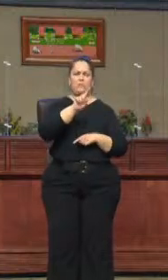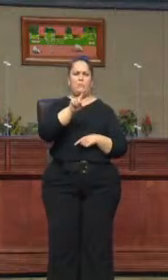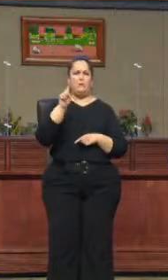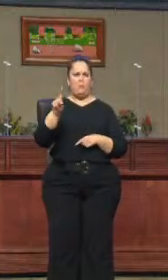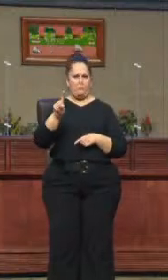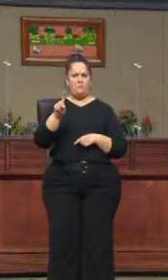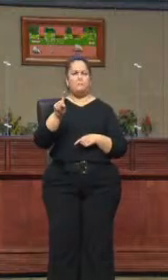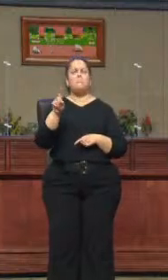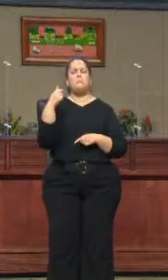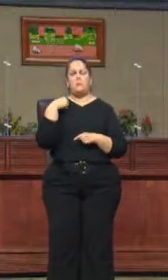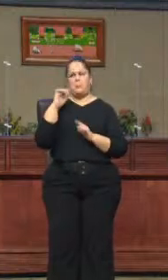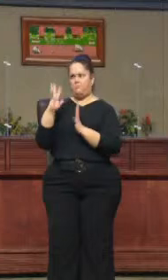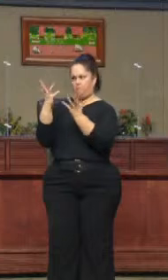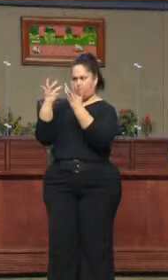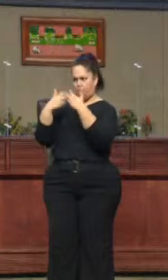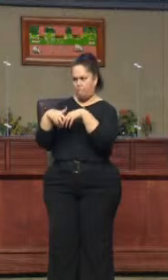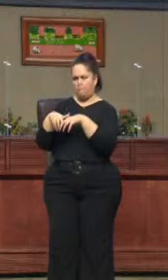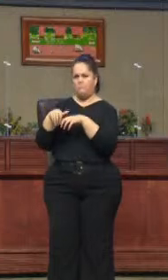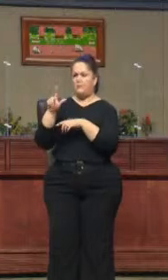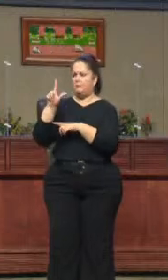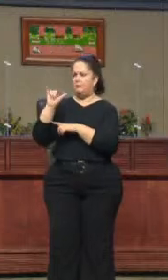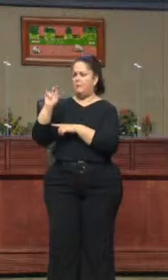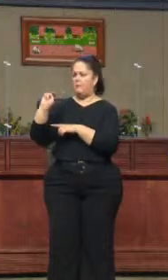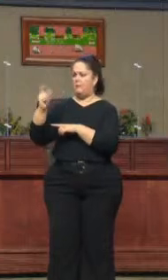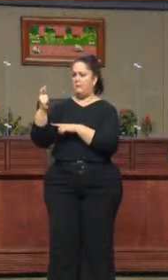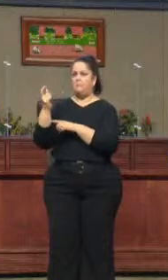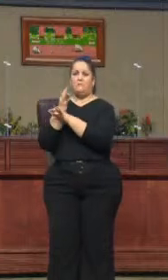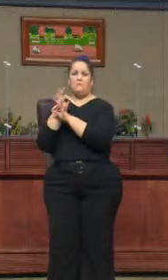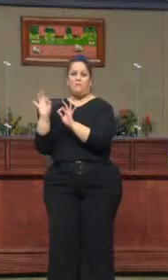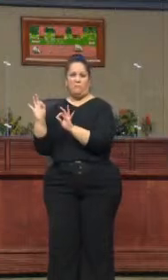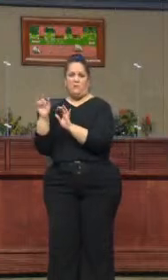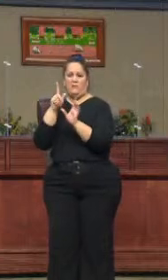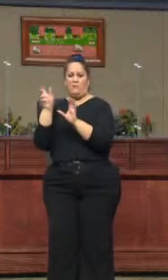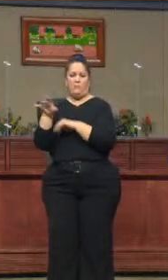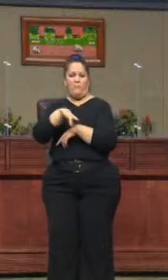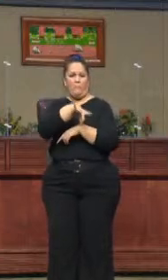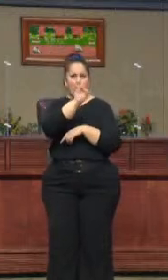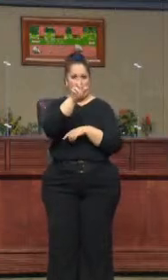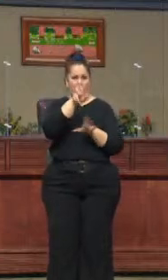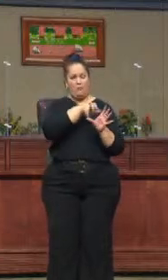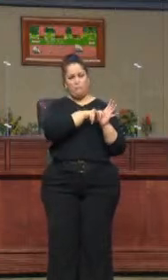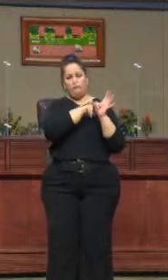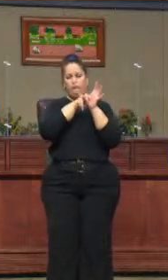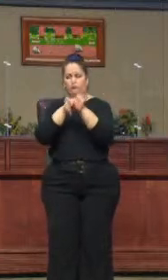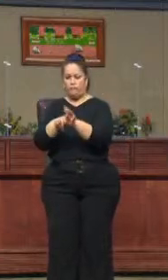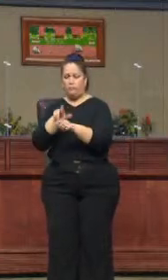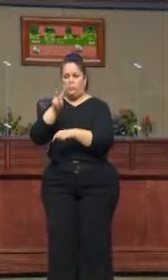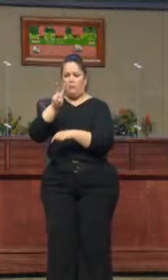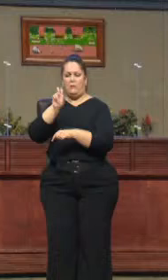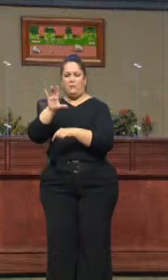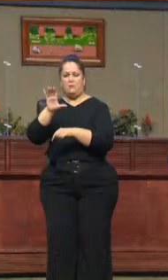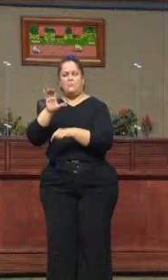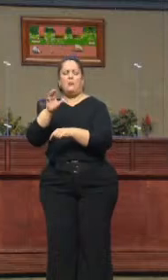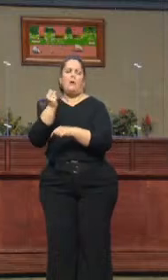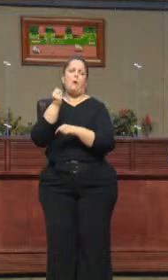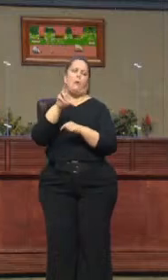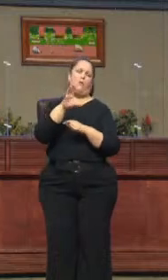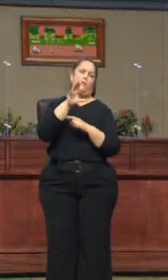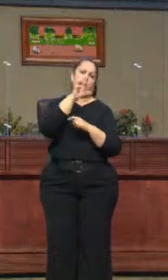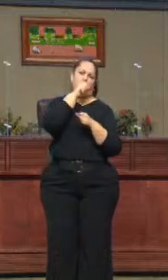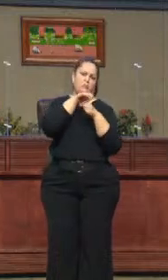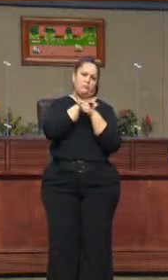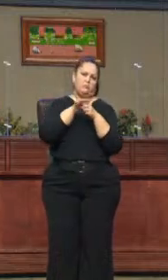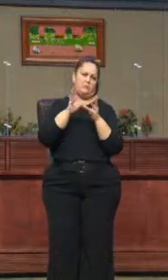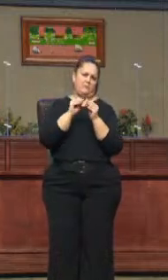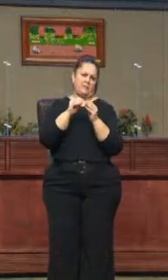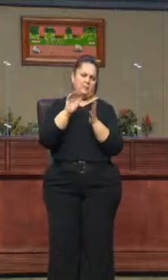311 and arrange for a free ride through links to the FEMA site at Valencia's West Campus or to the convention center if you